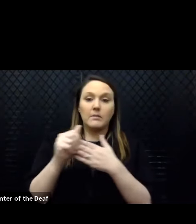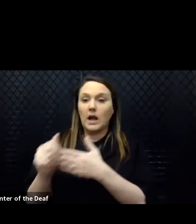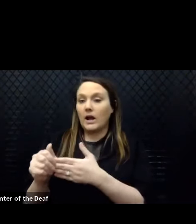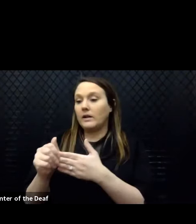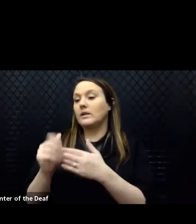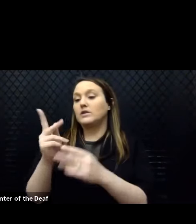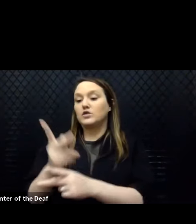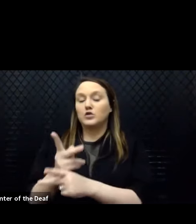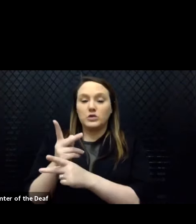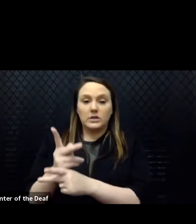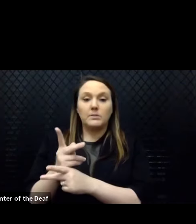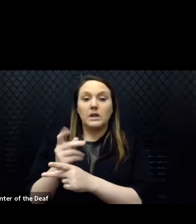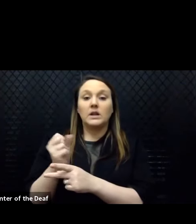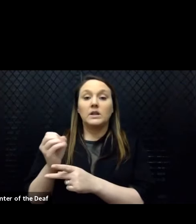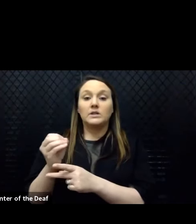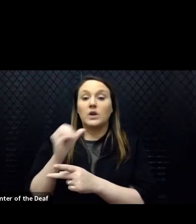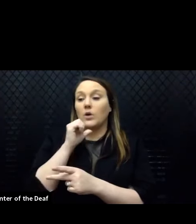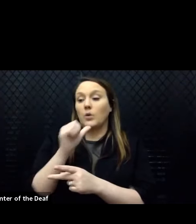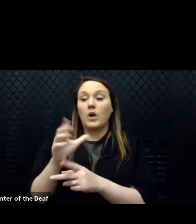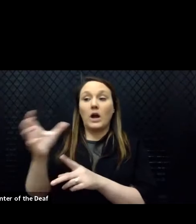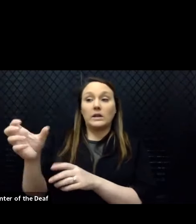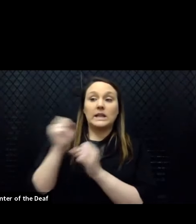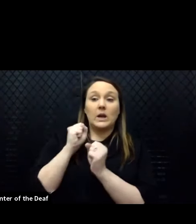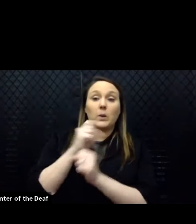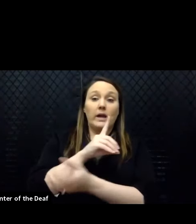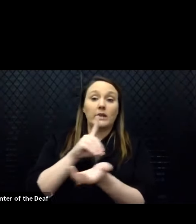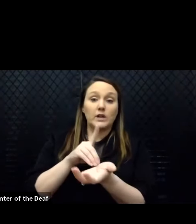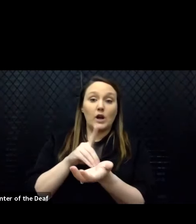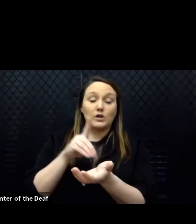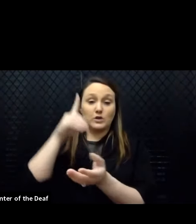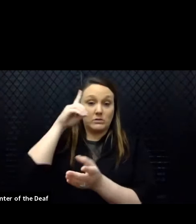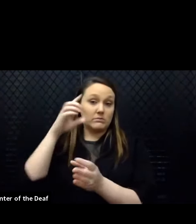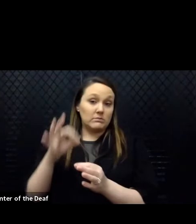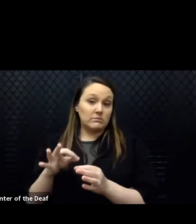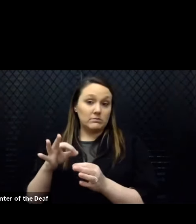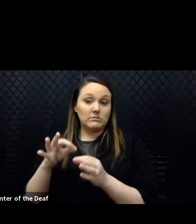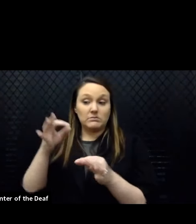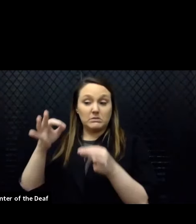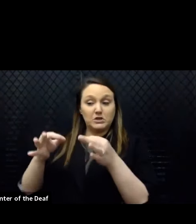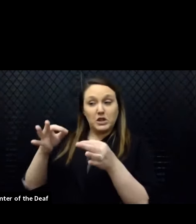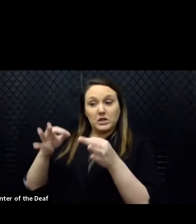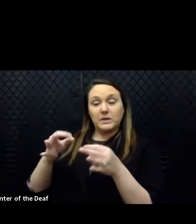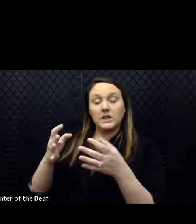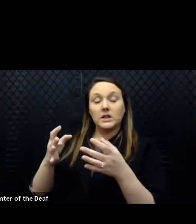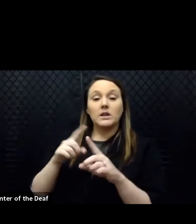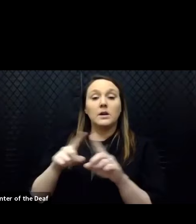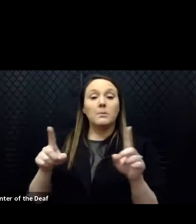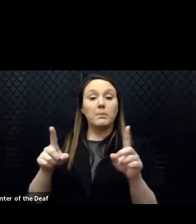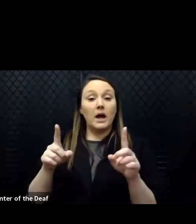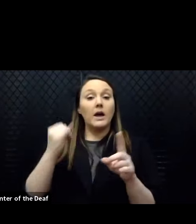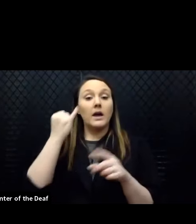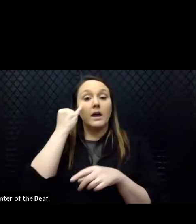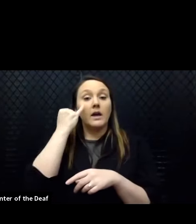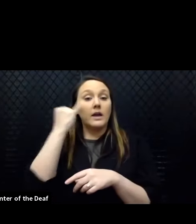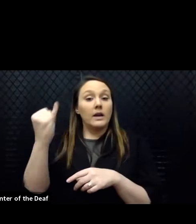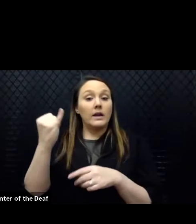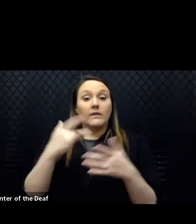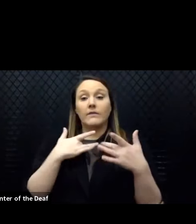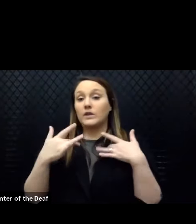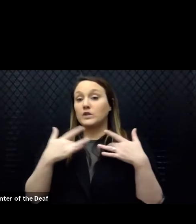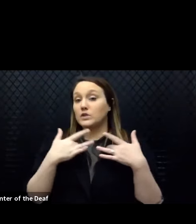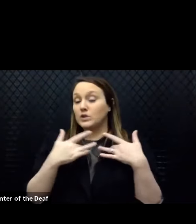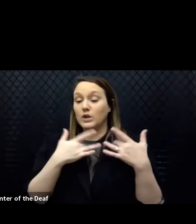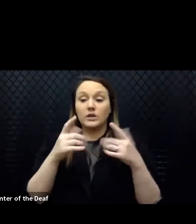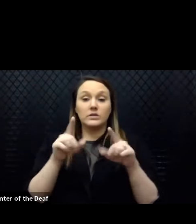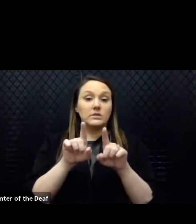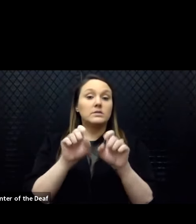don't want to take away the provider's clinical judgment in this situation either. But if there's concerns, that you can always still,